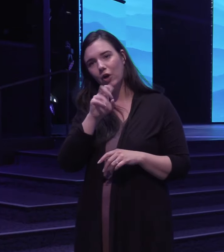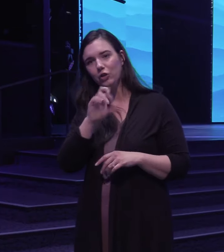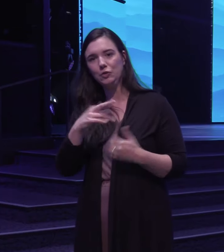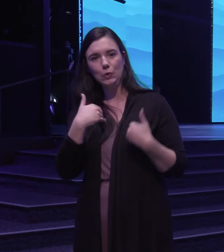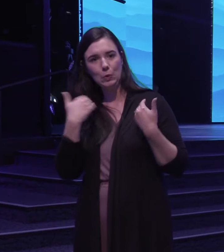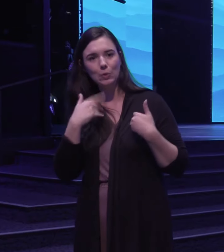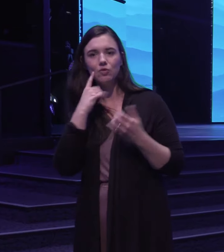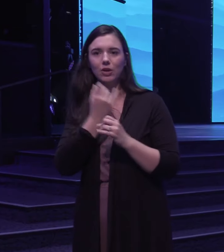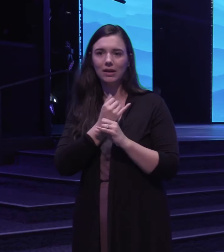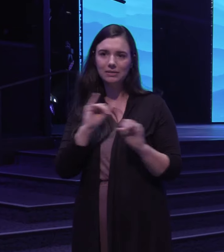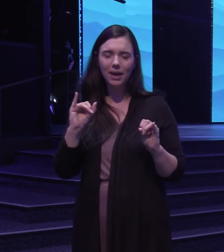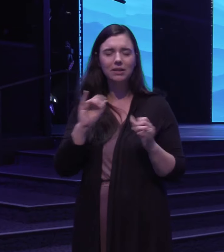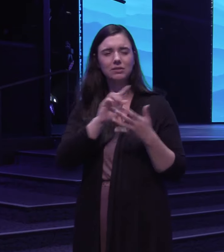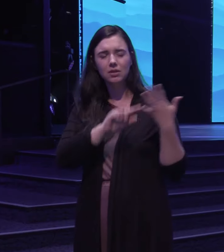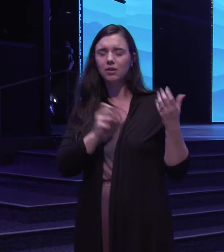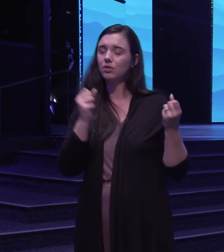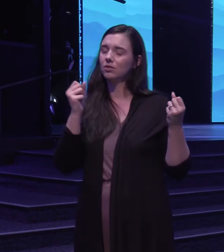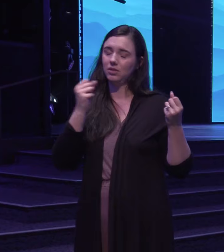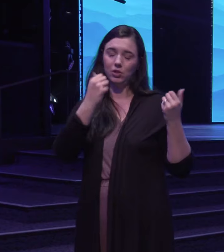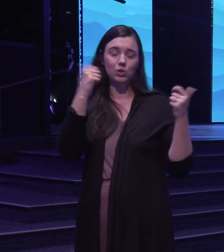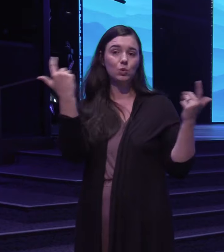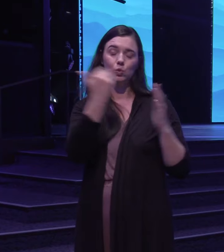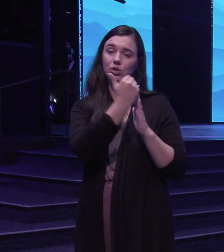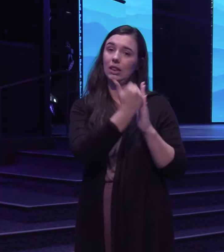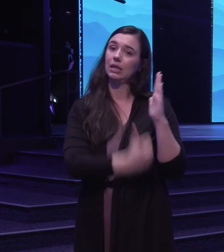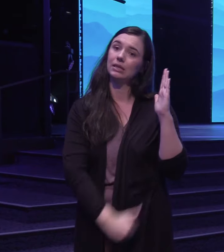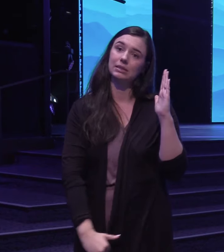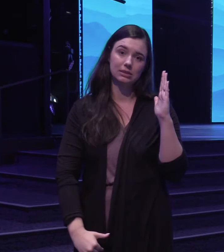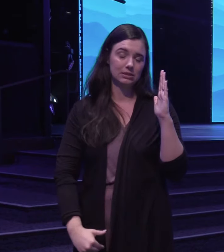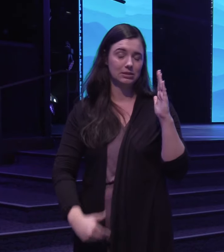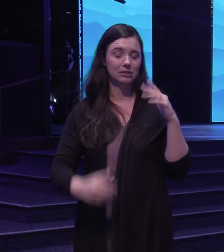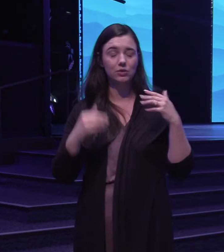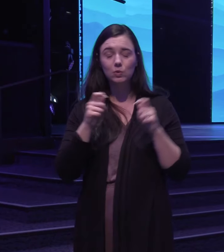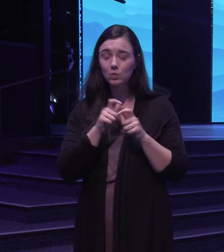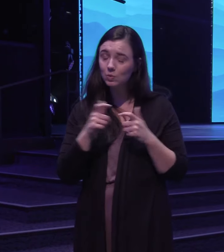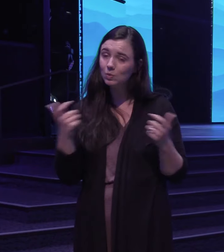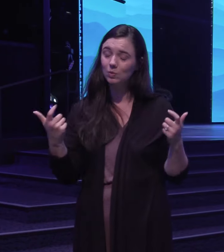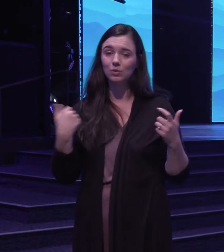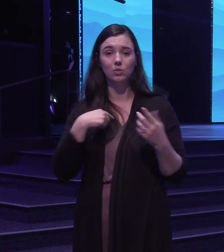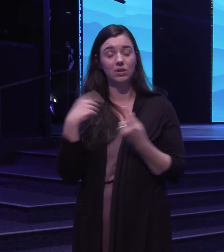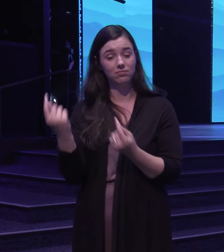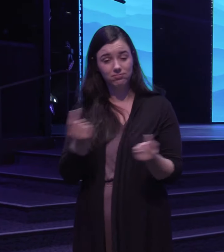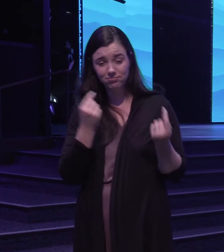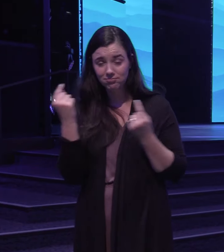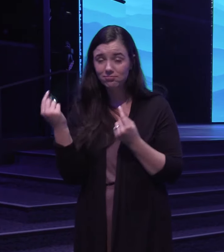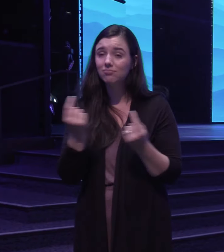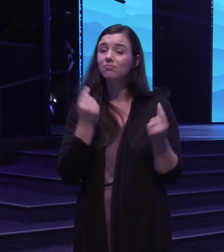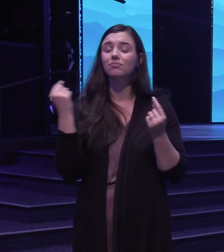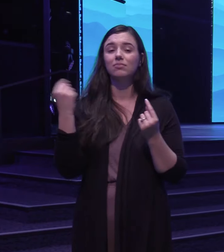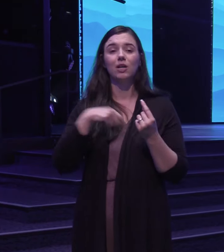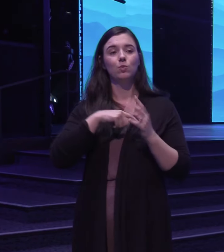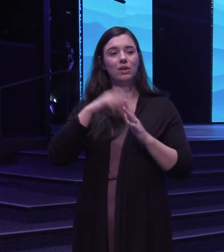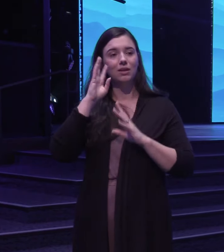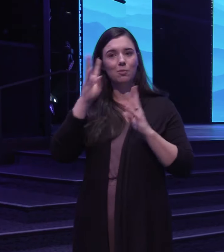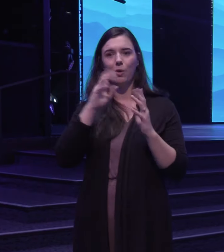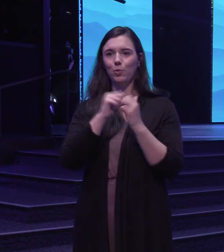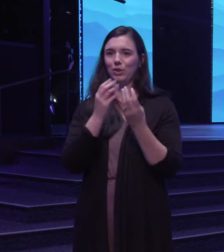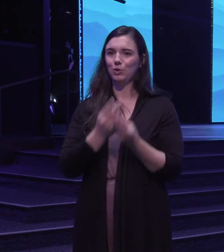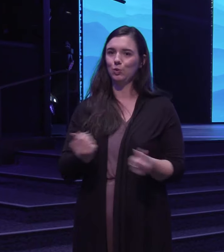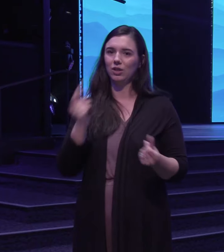to independence. I mean, there's a list that's as long as your arm. And we had actually even come up